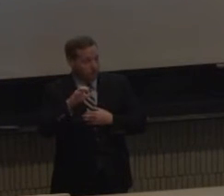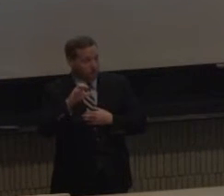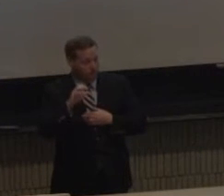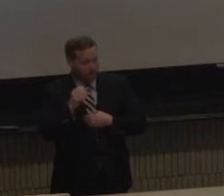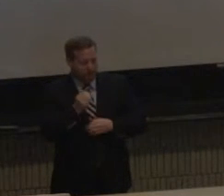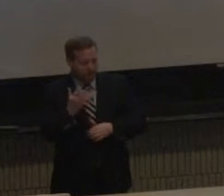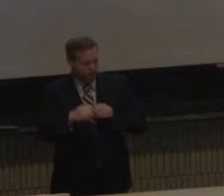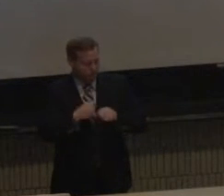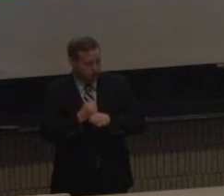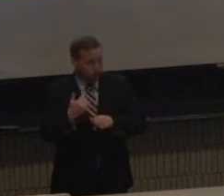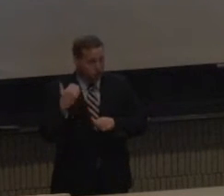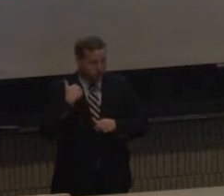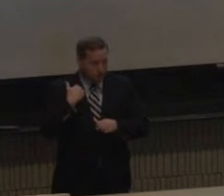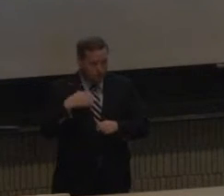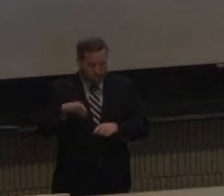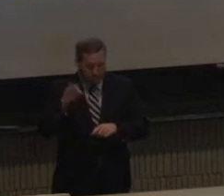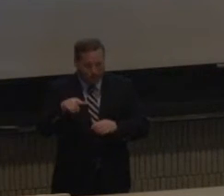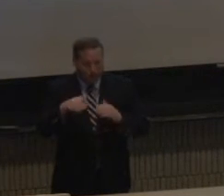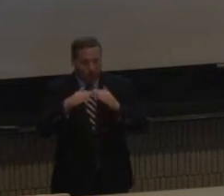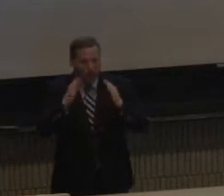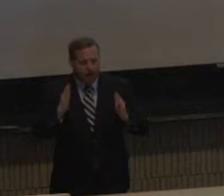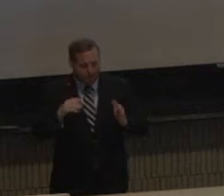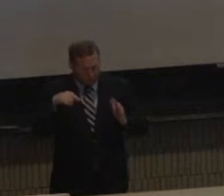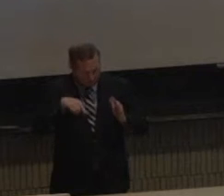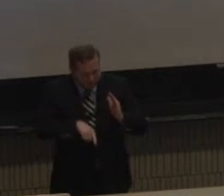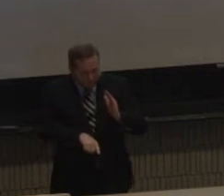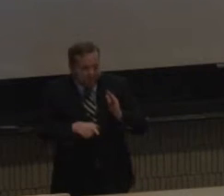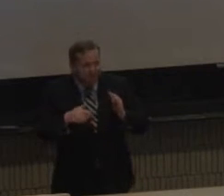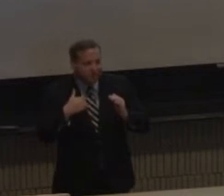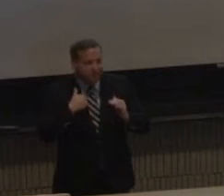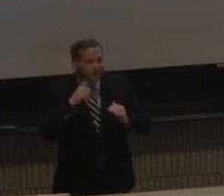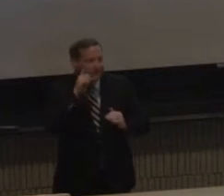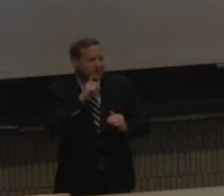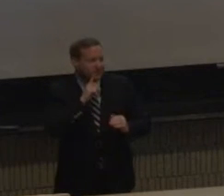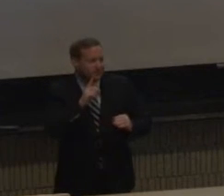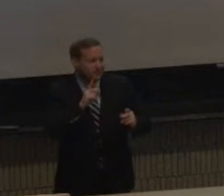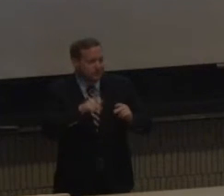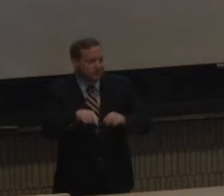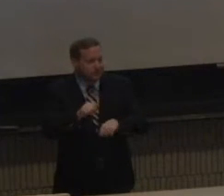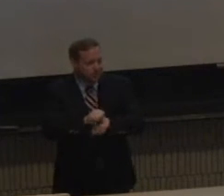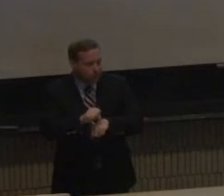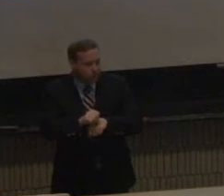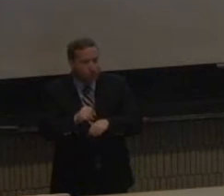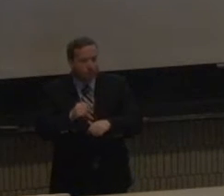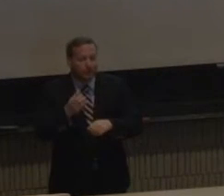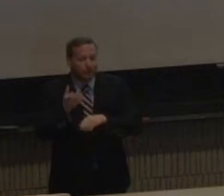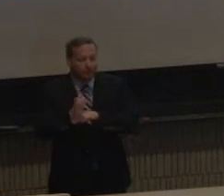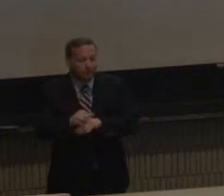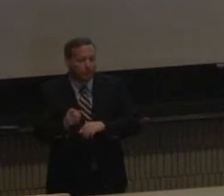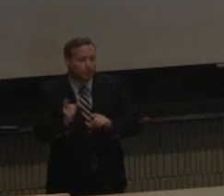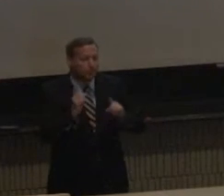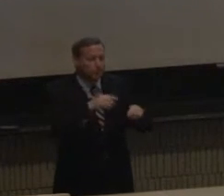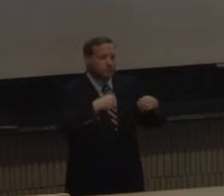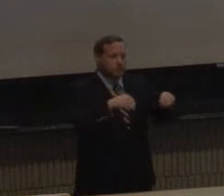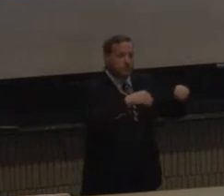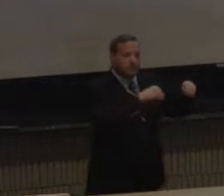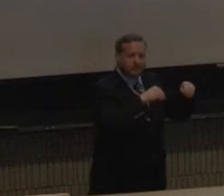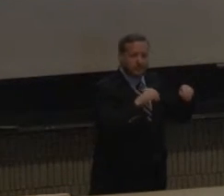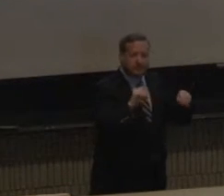I don't know if you're aware that a number of years ago in New York City, They have found a